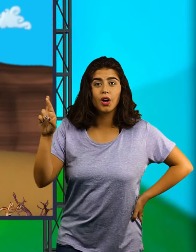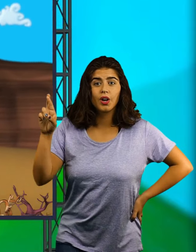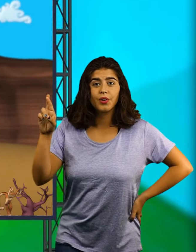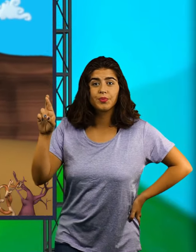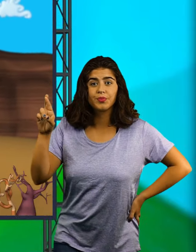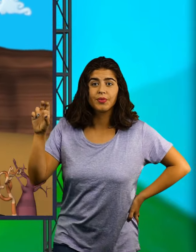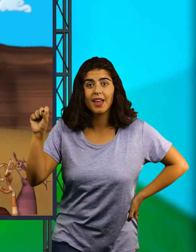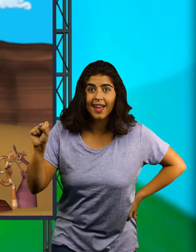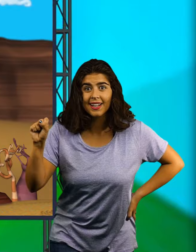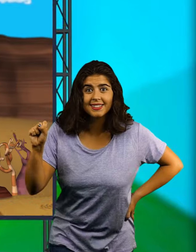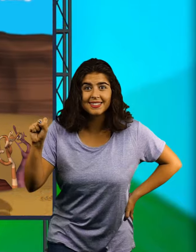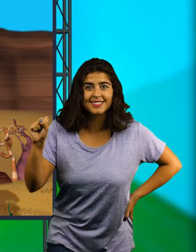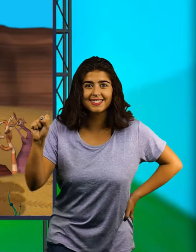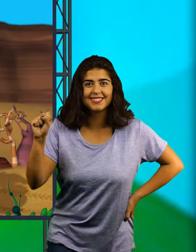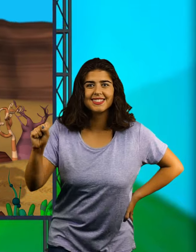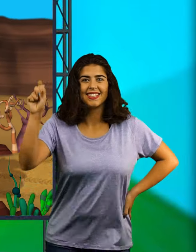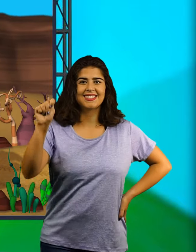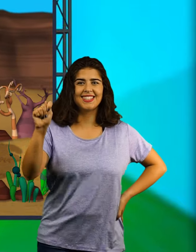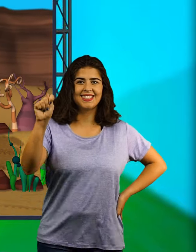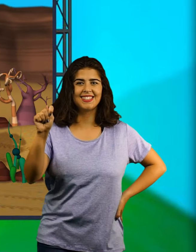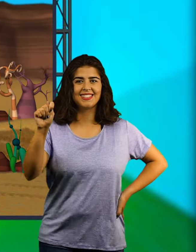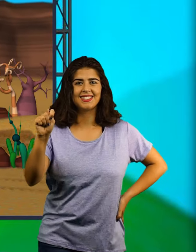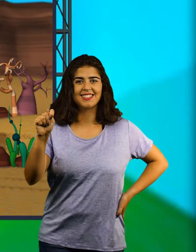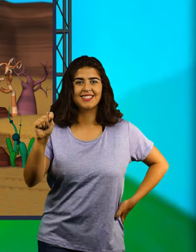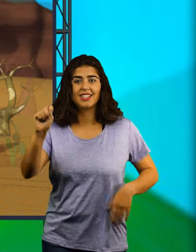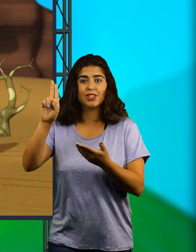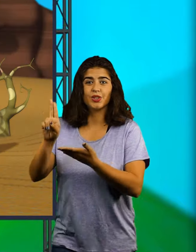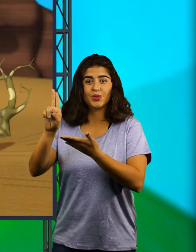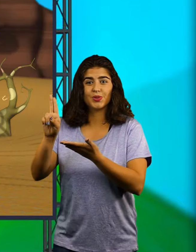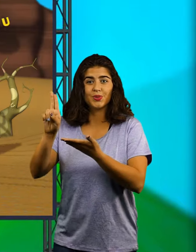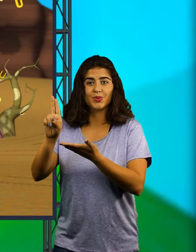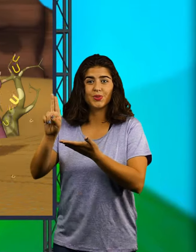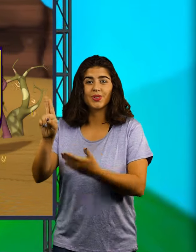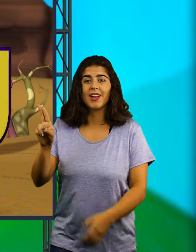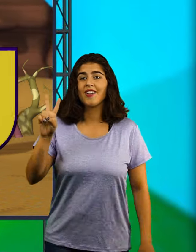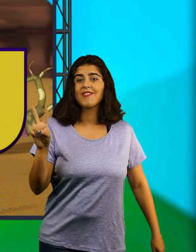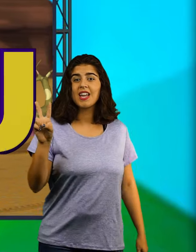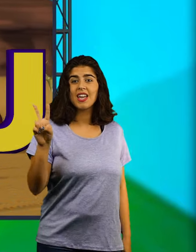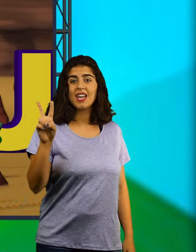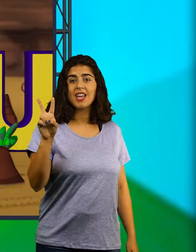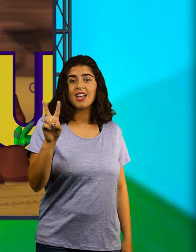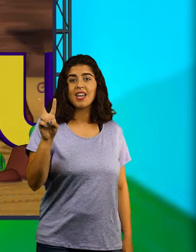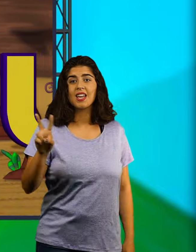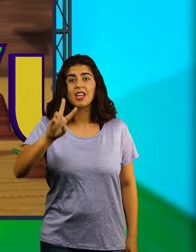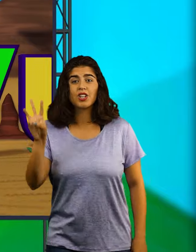R, S, T, U, B,